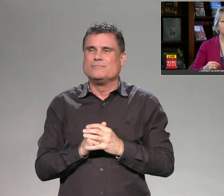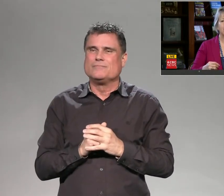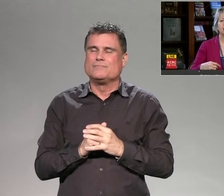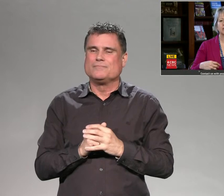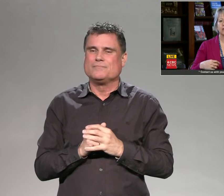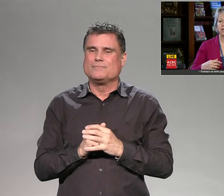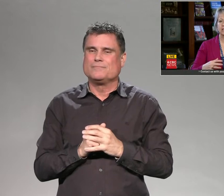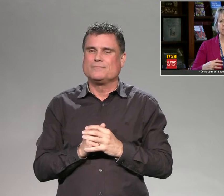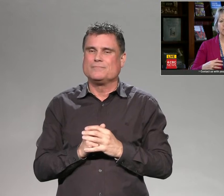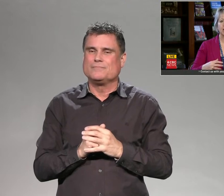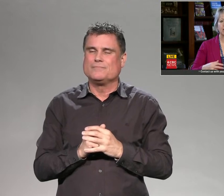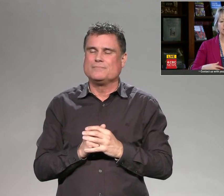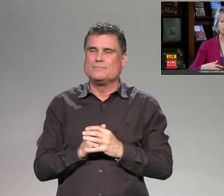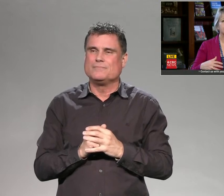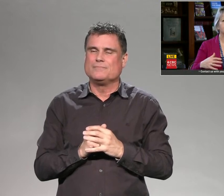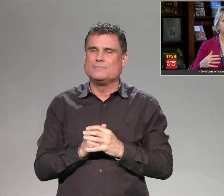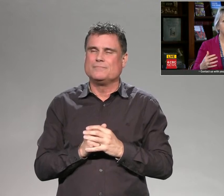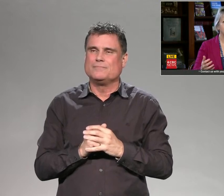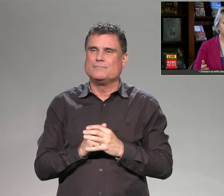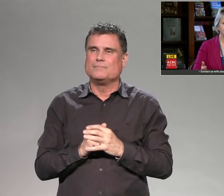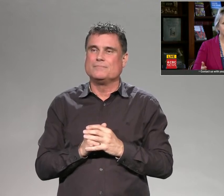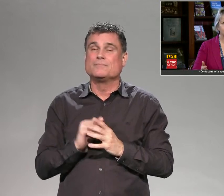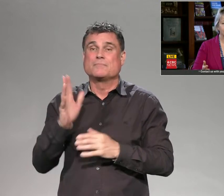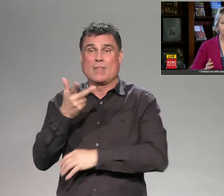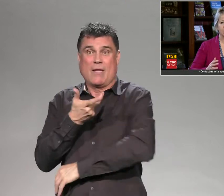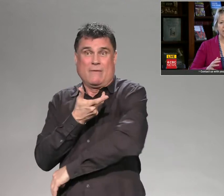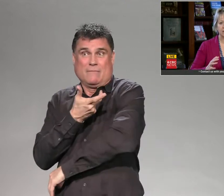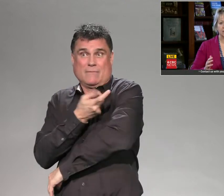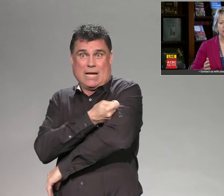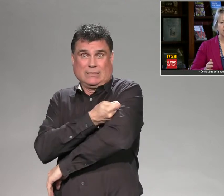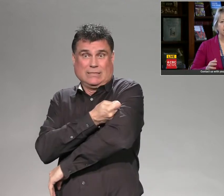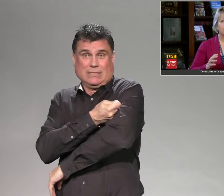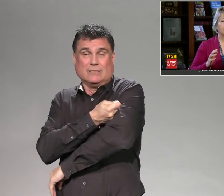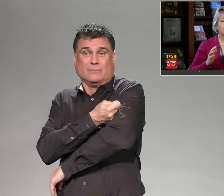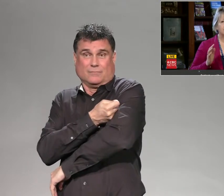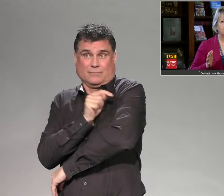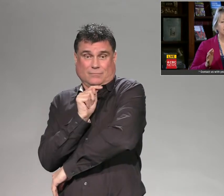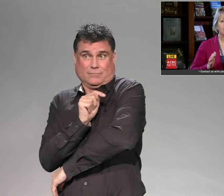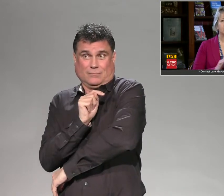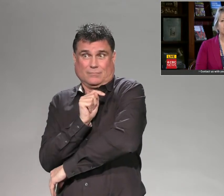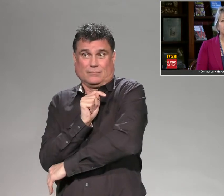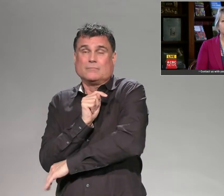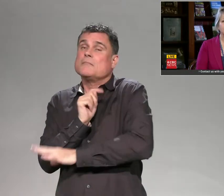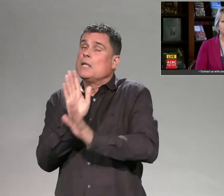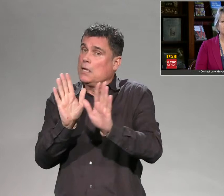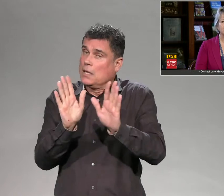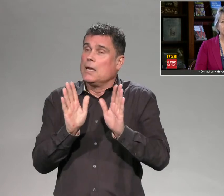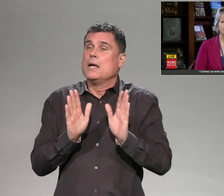getting a very mild or asymptomatic illness that you may transfer to somebody else. But